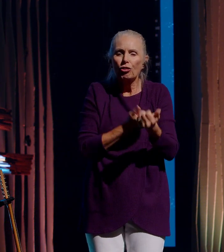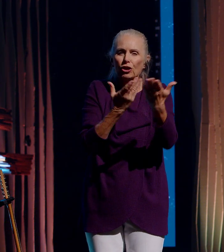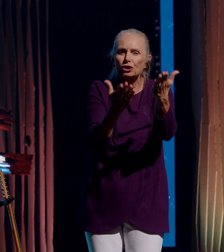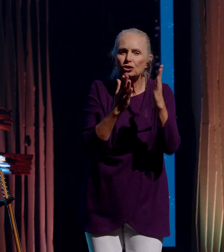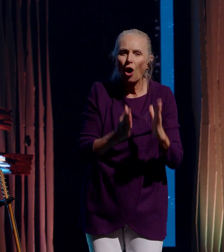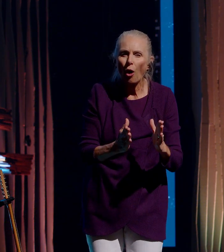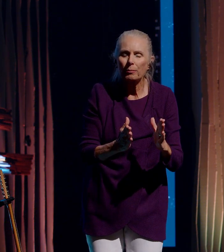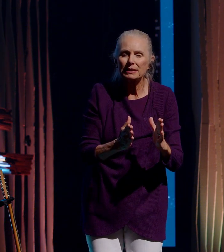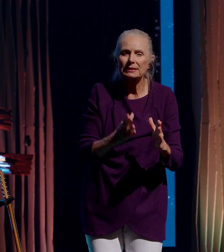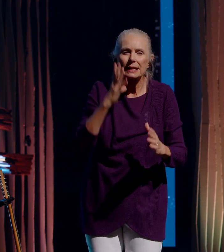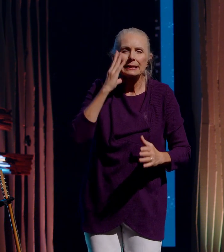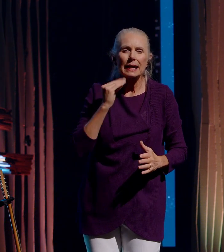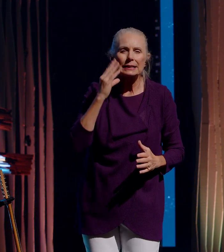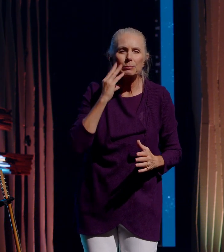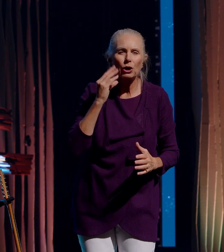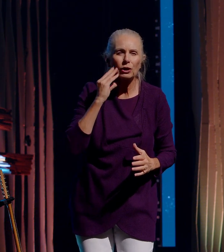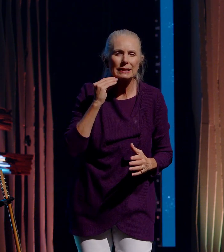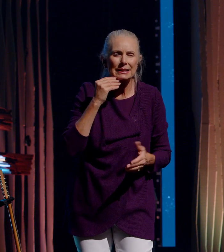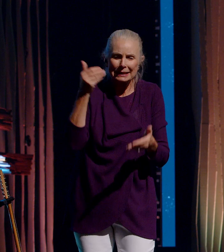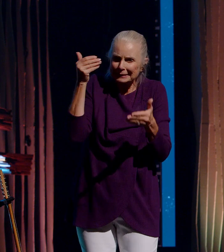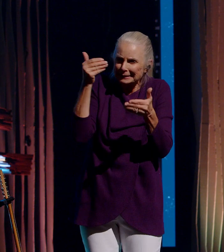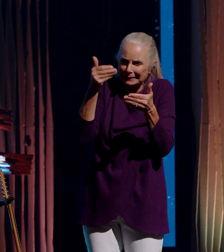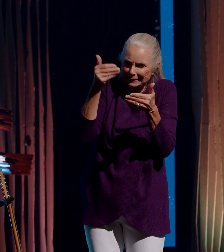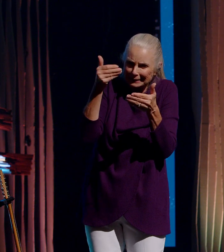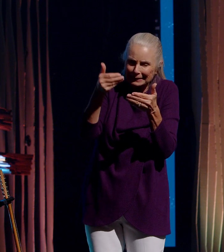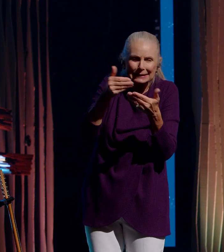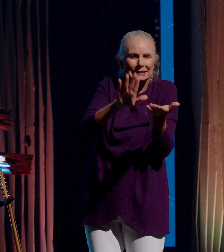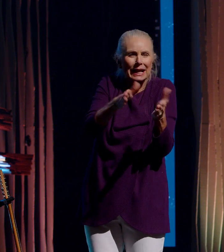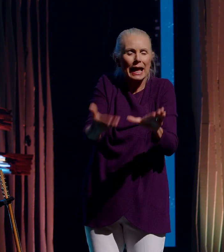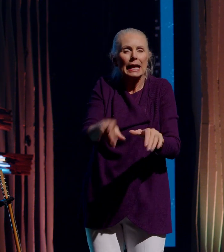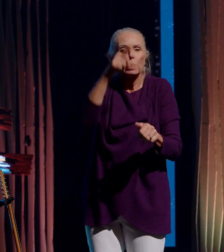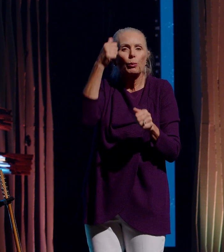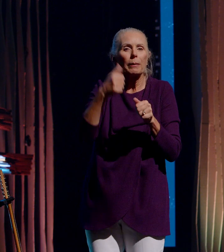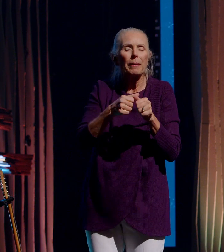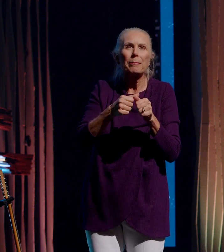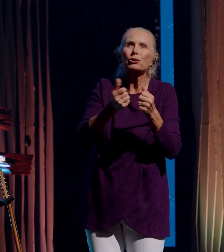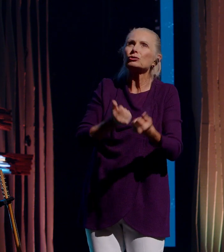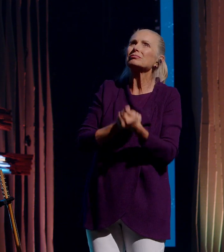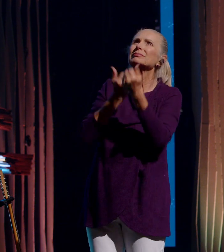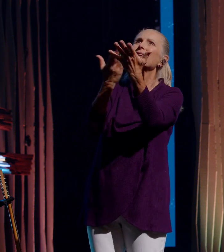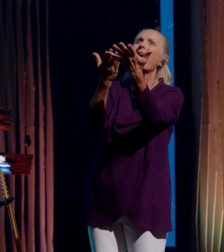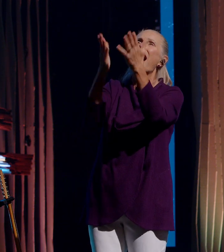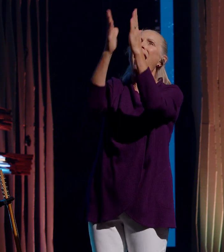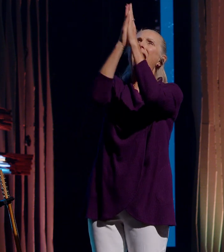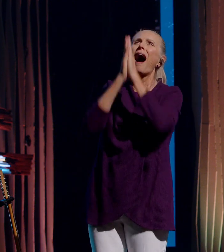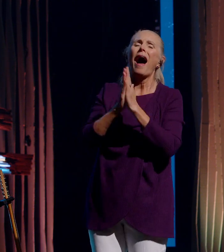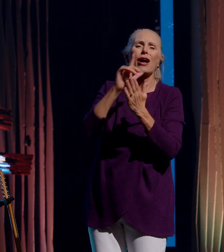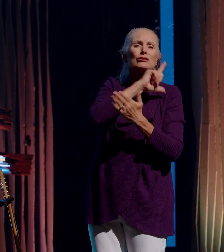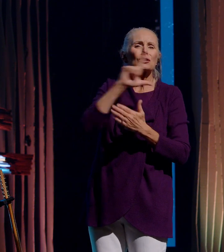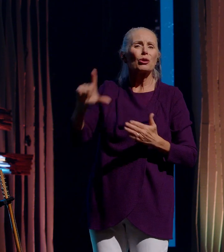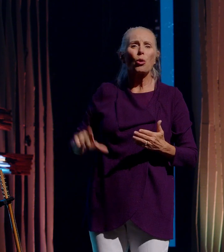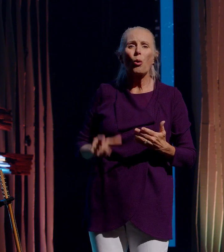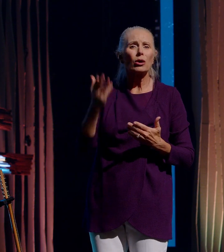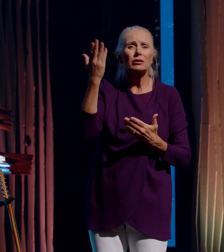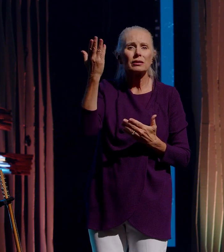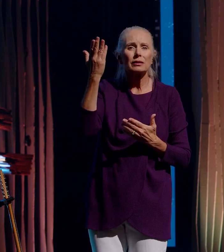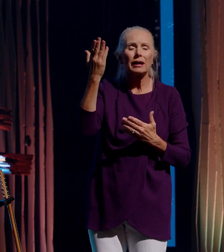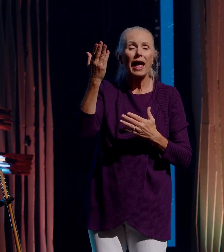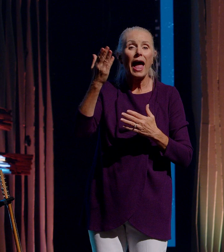near-death experience, he remembers how when he called out to the Lord, simple as this, how the Lord